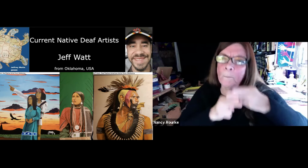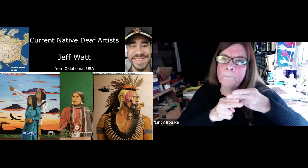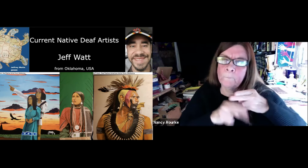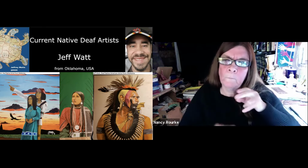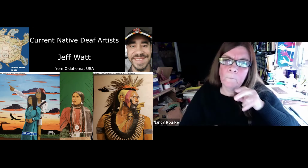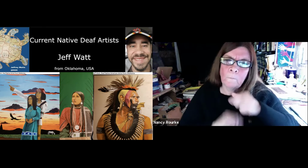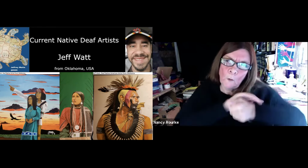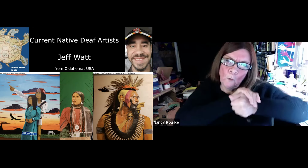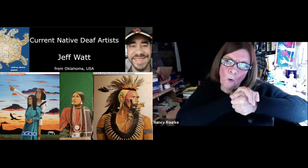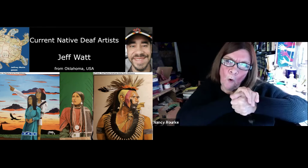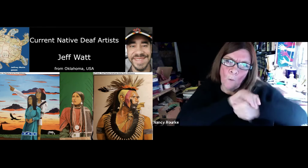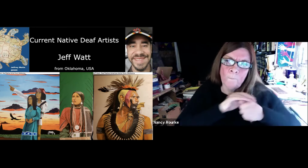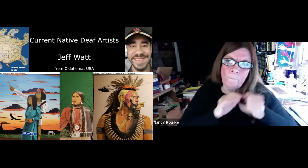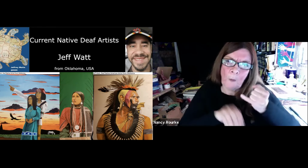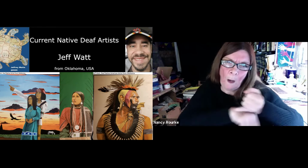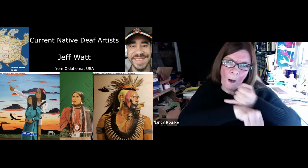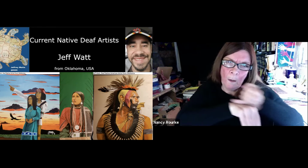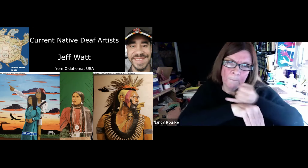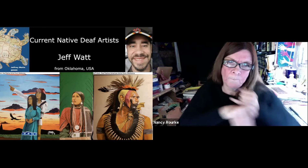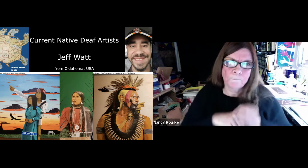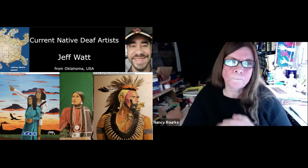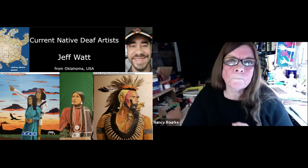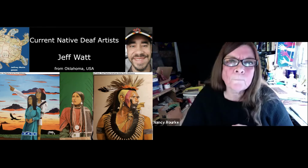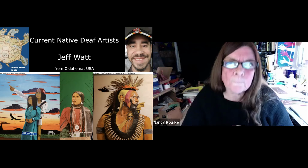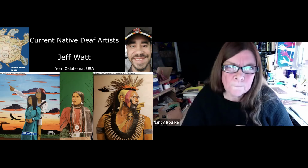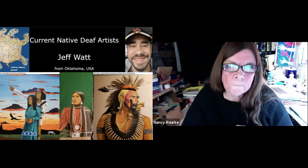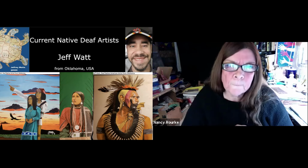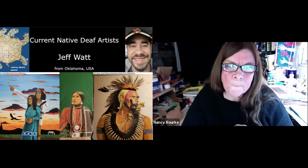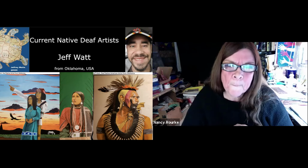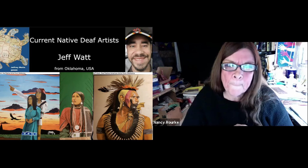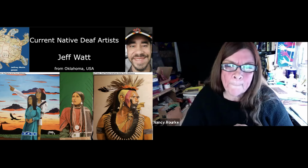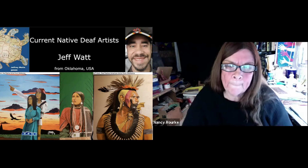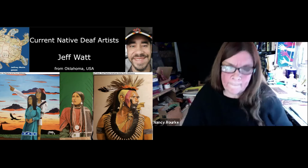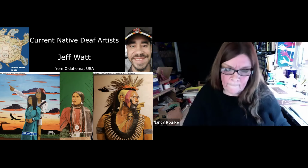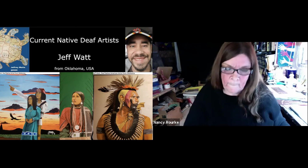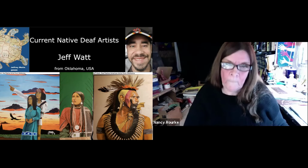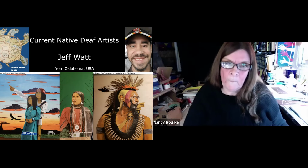All of that is contained within the shape of the turtle. Which is why it's referred to as Turtle Island.